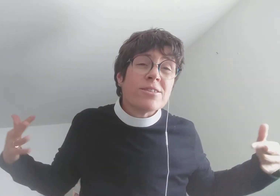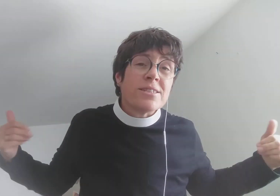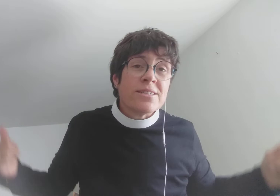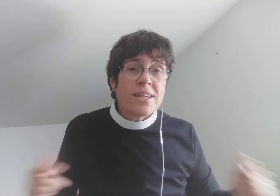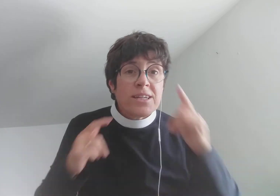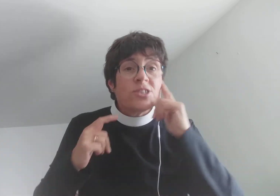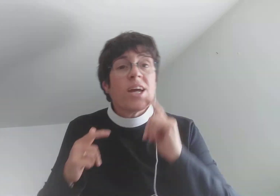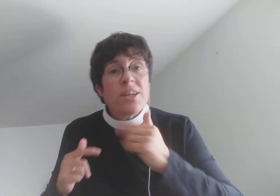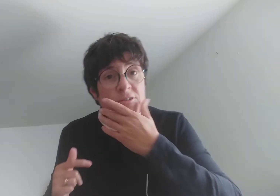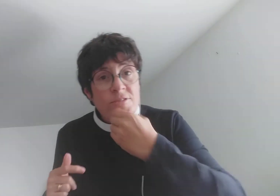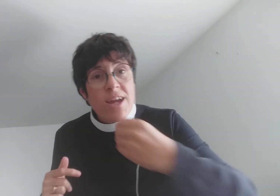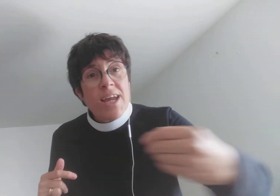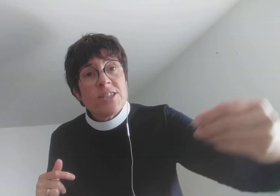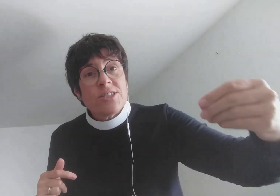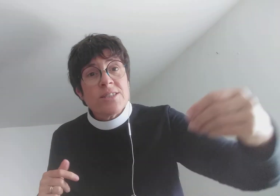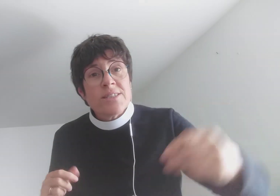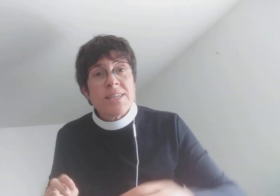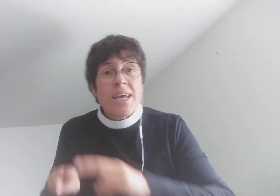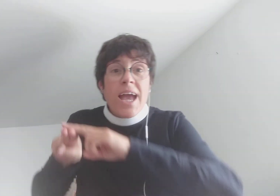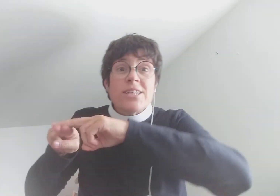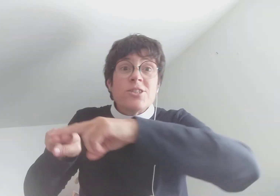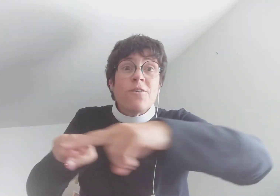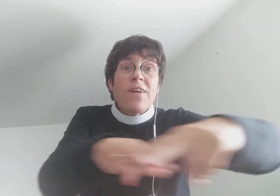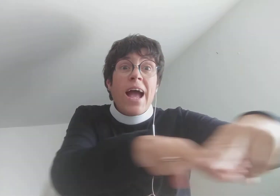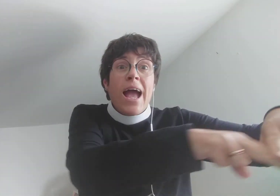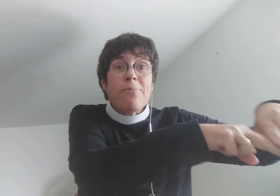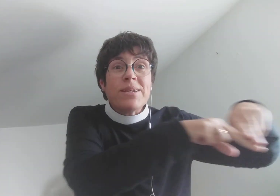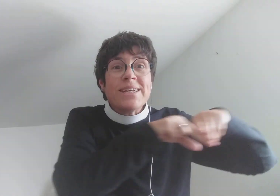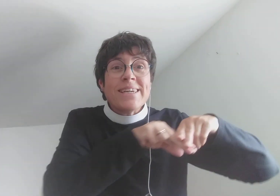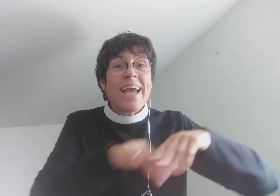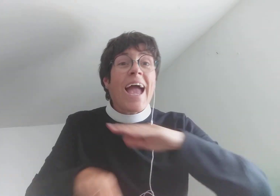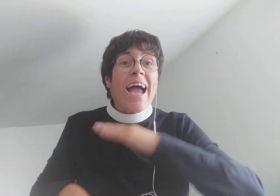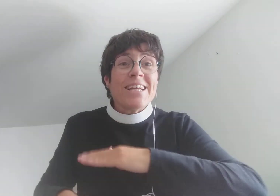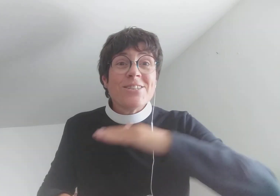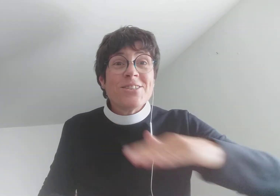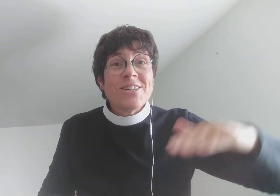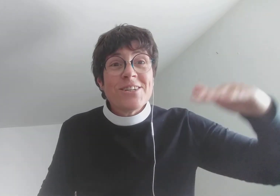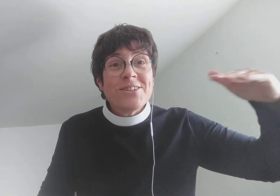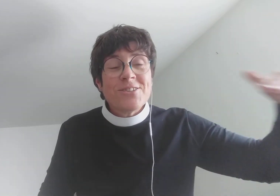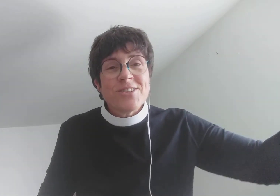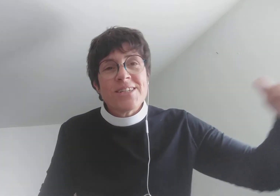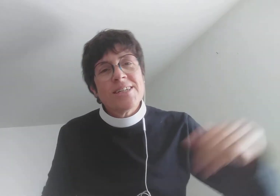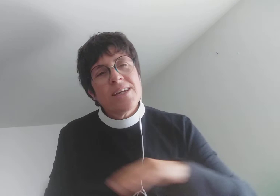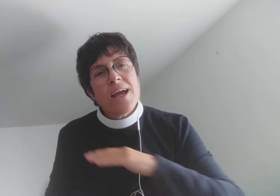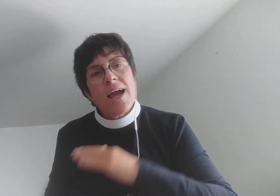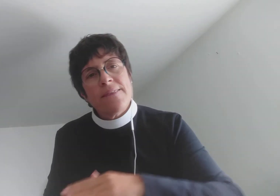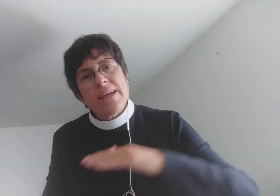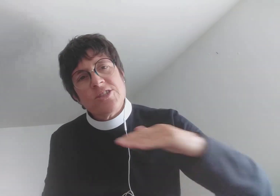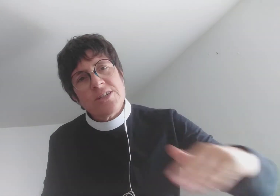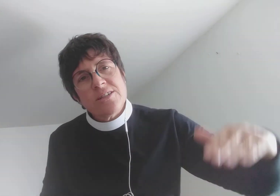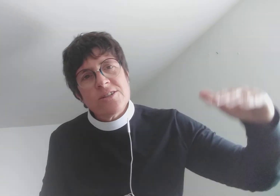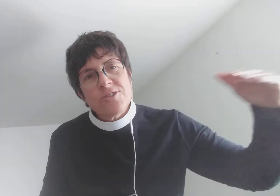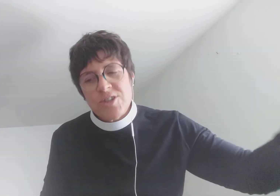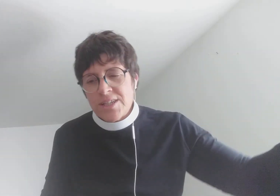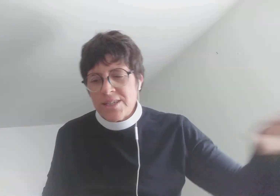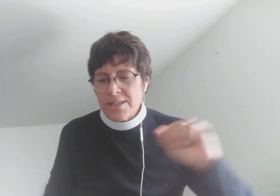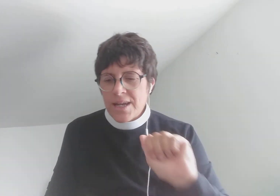thousand generations, and your family and your children and their children and